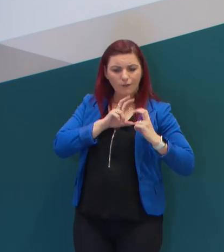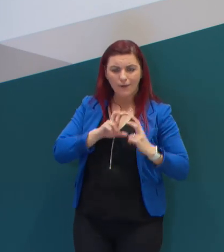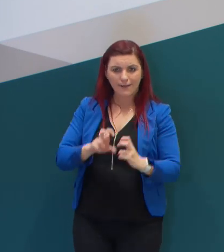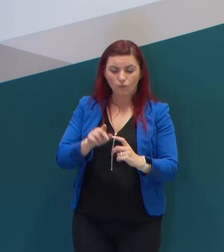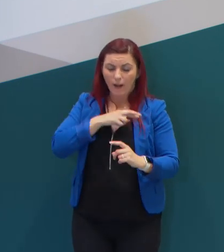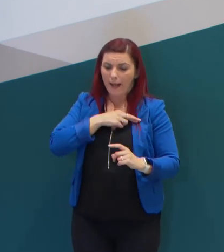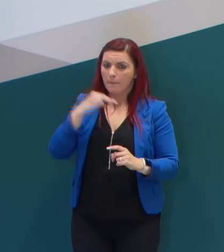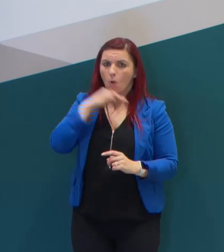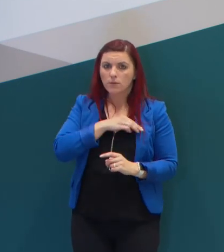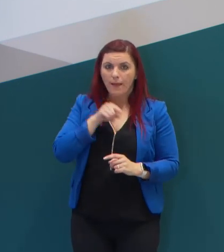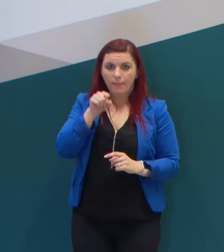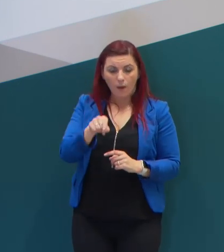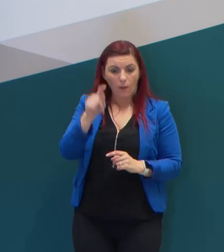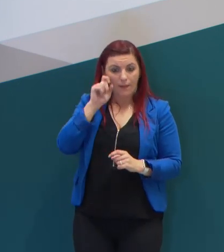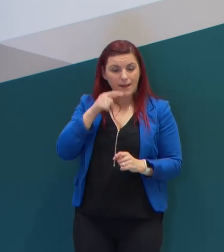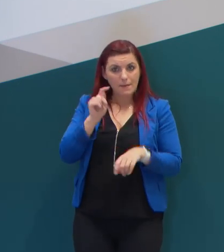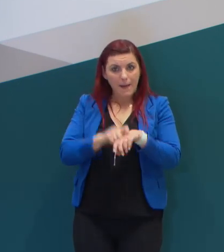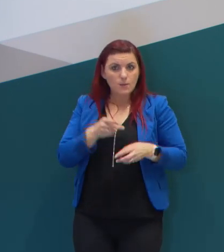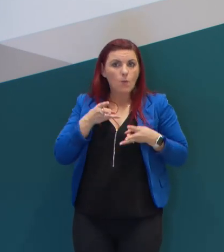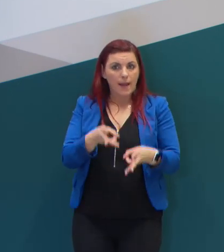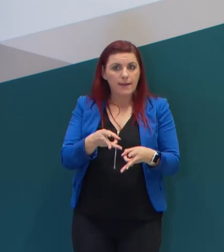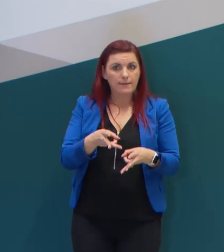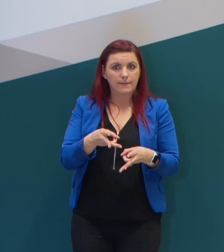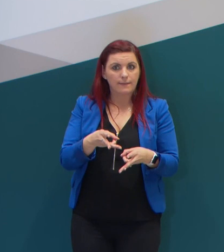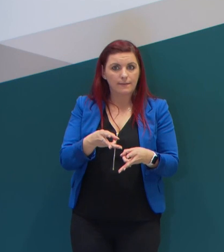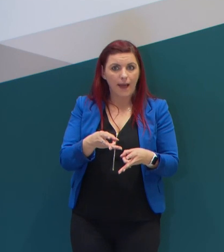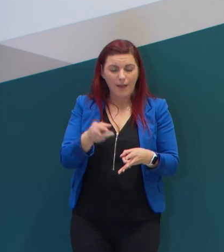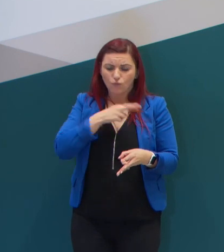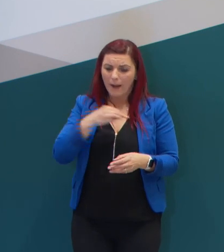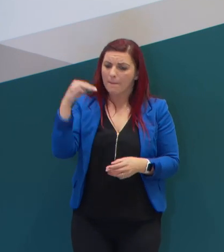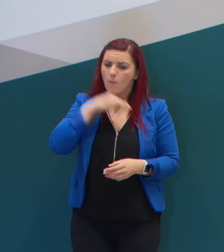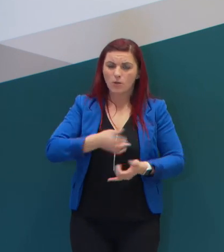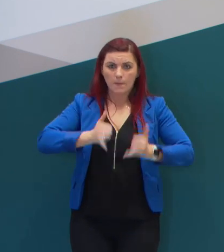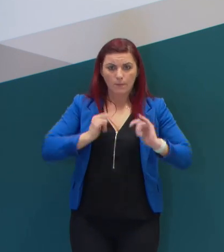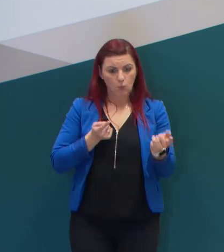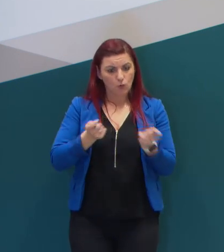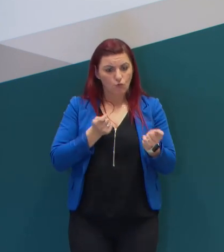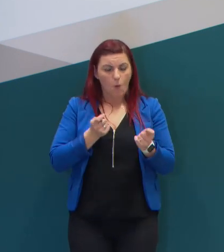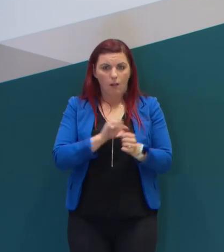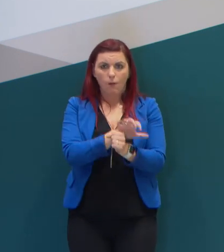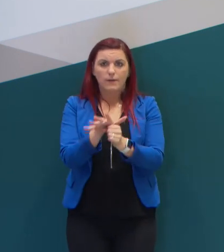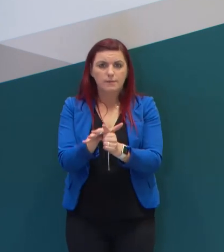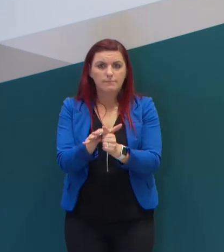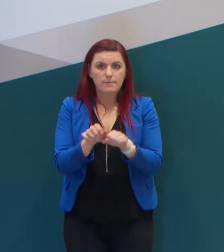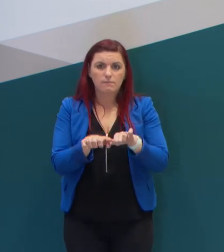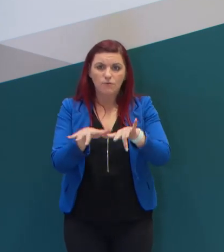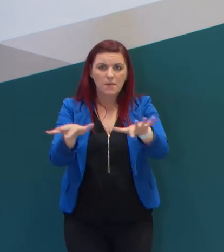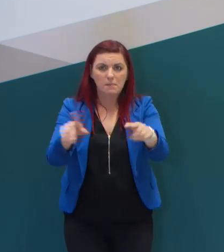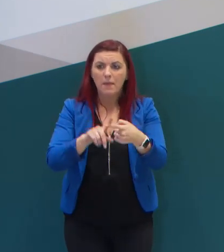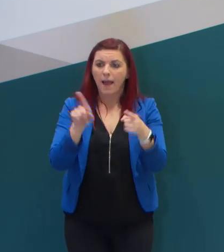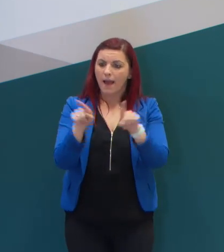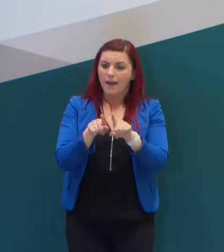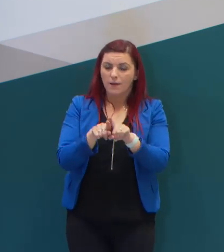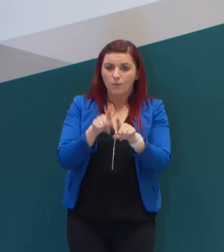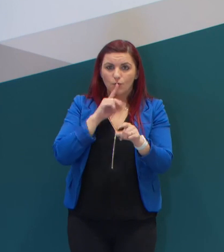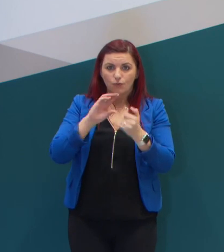as we can. We think that's the measure that's really critical in terms of controlling this particular disease. The advice of the WHO has been consistent in that